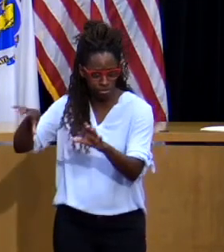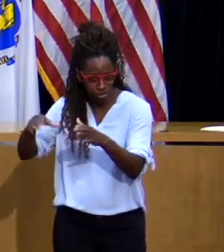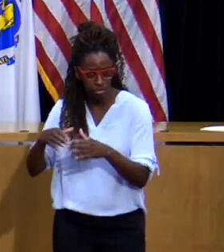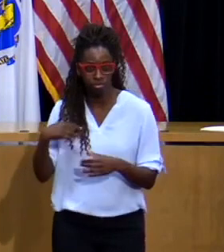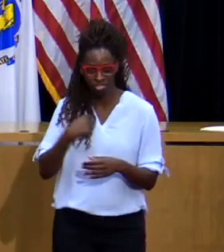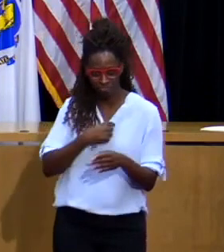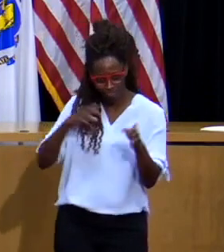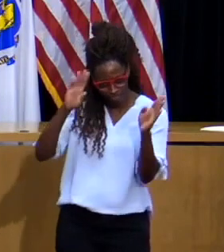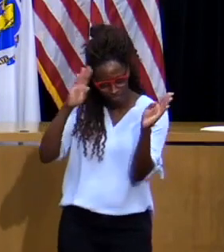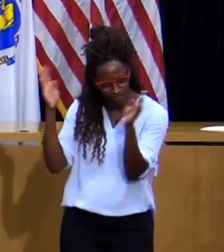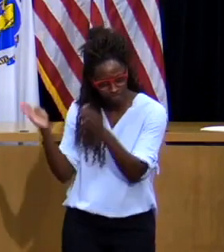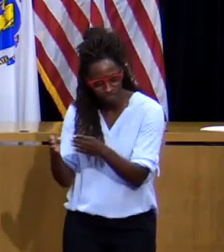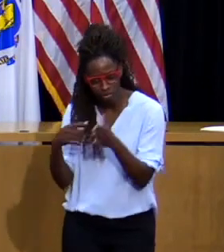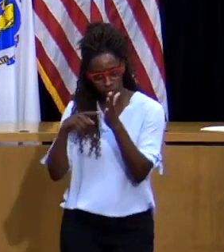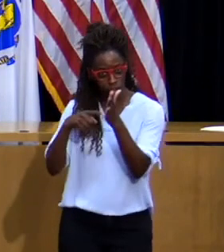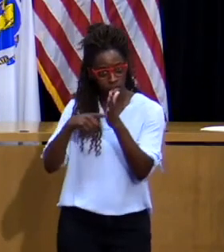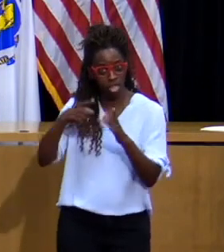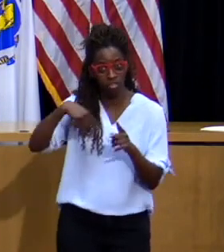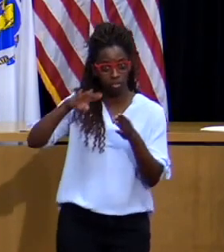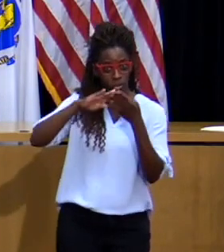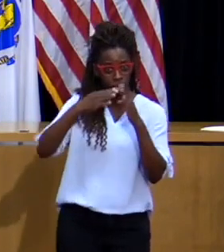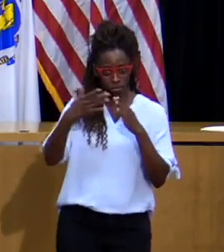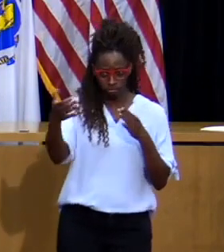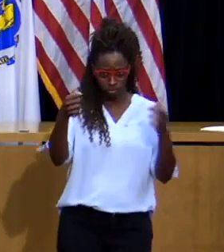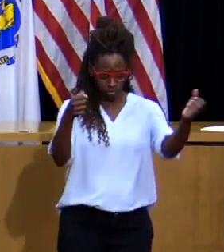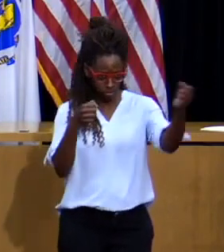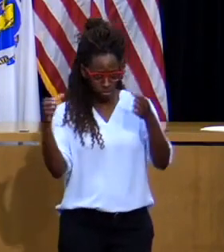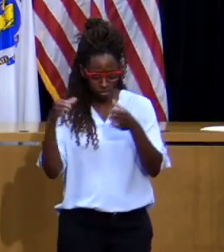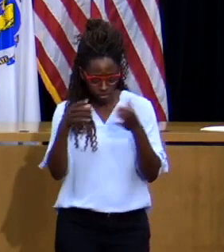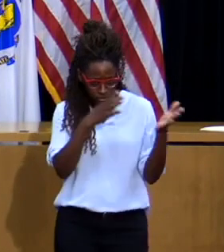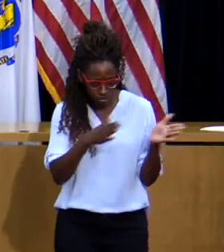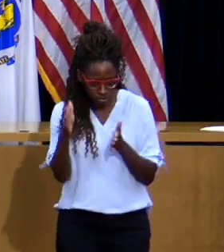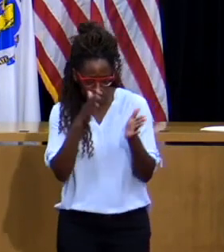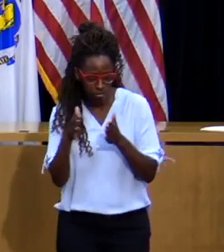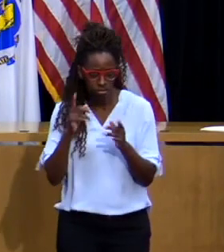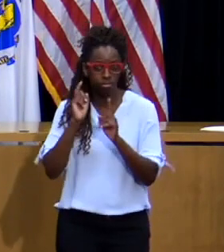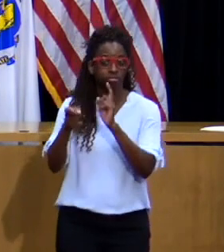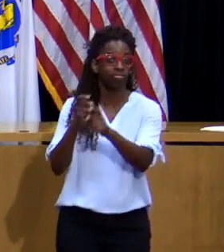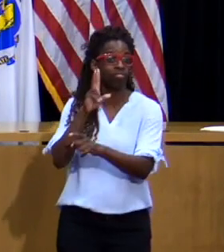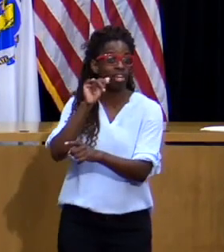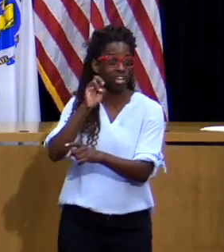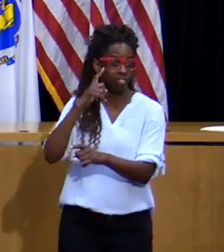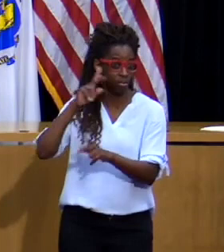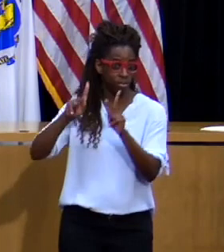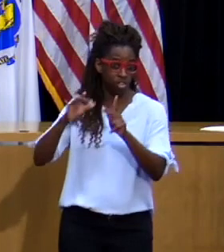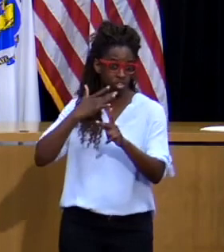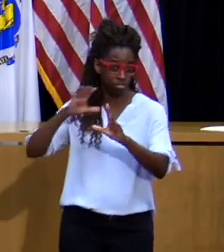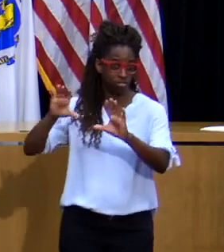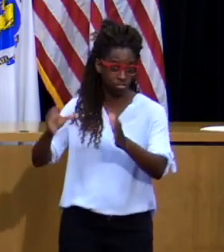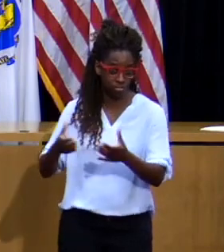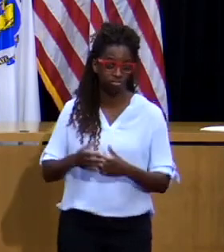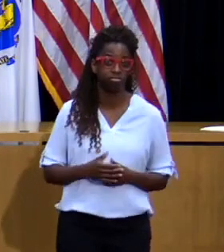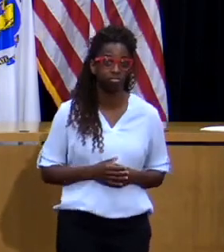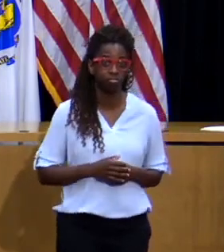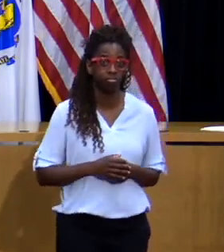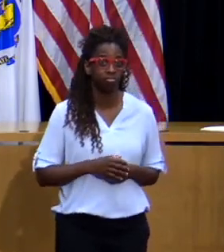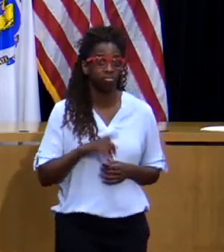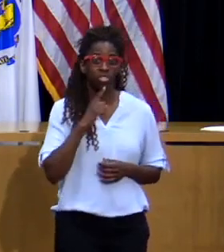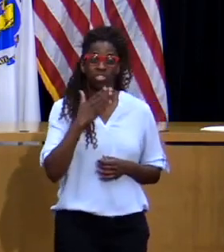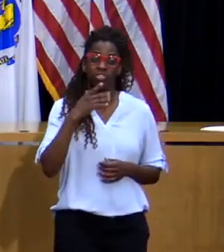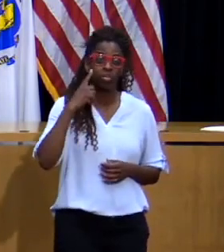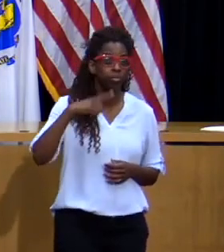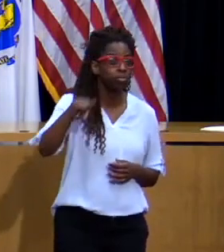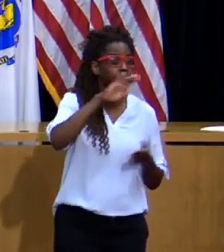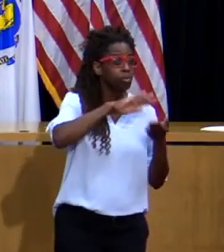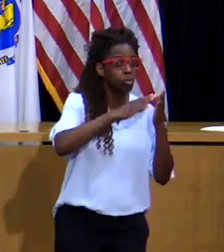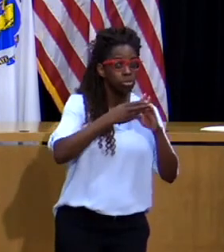from those communities in our planning discussions. We are thankful to have respected community leaders like